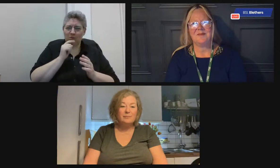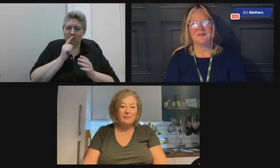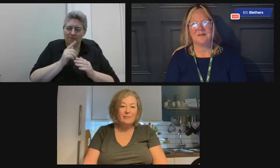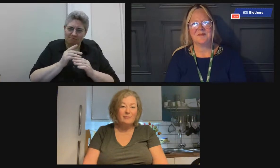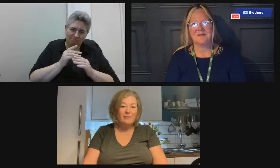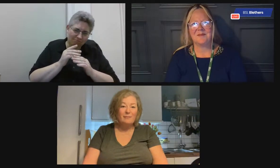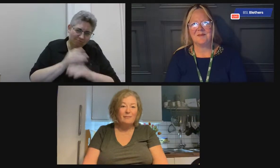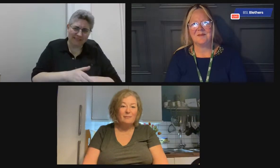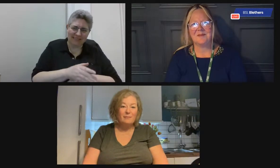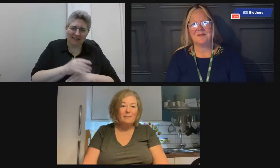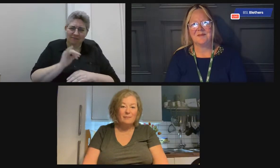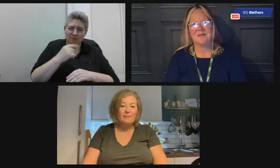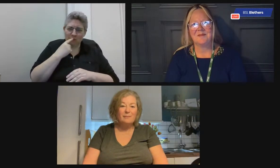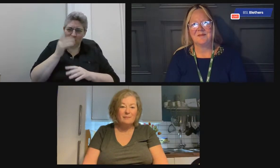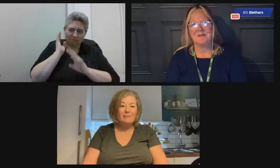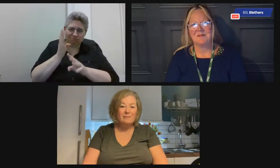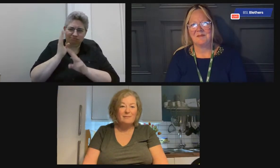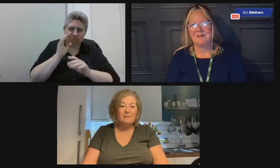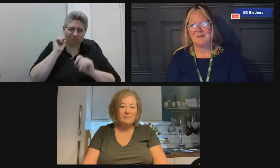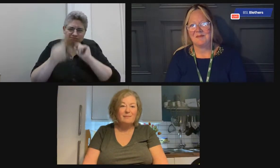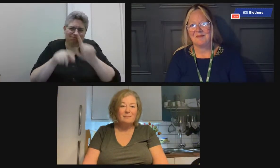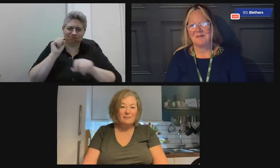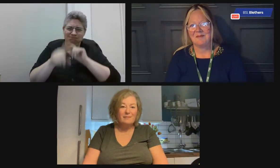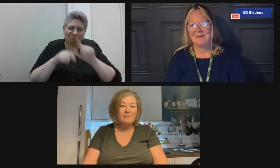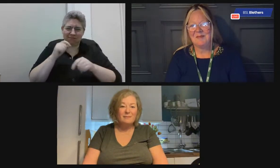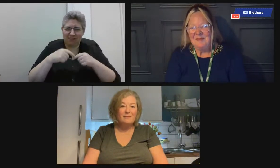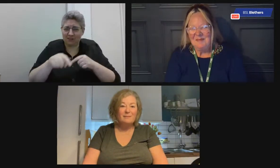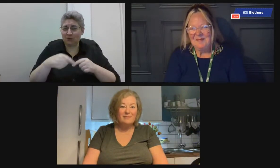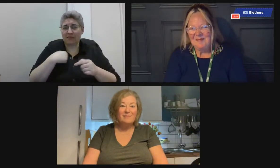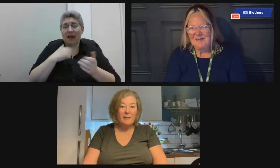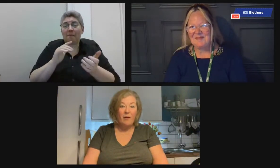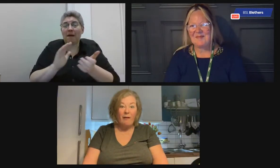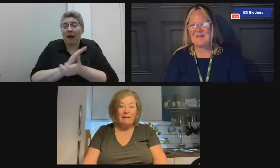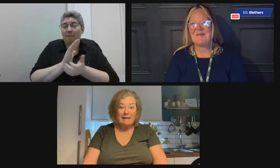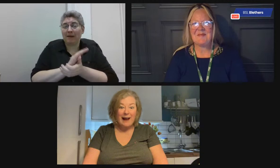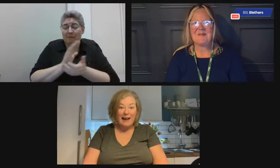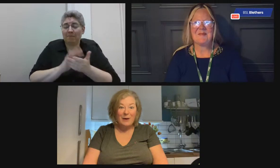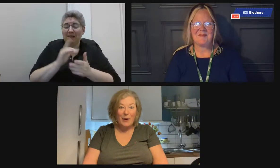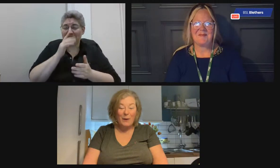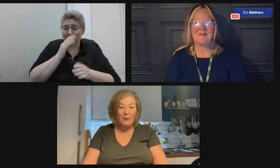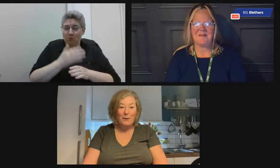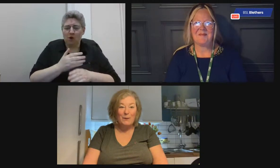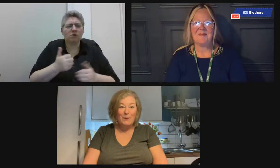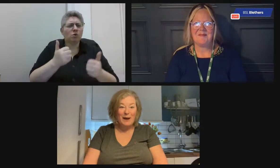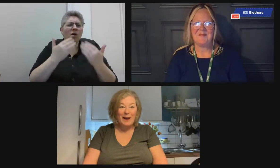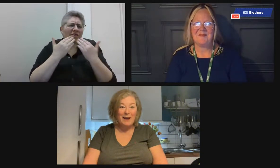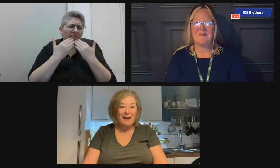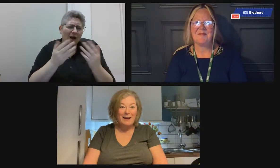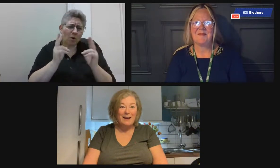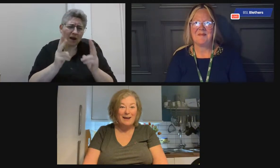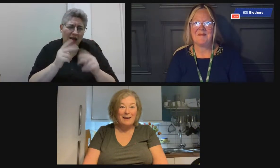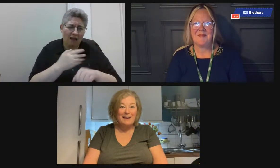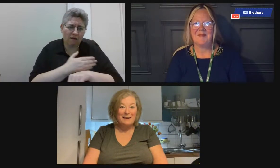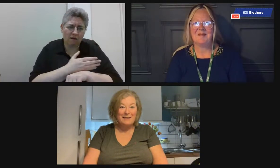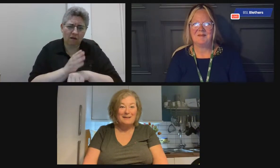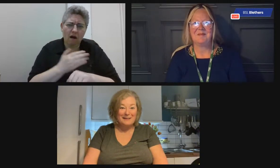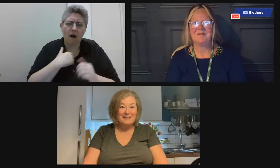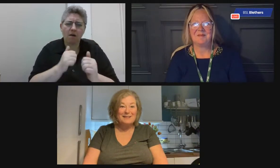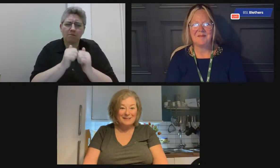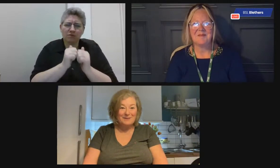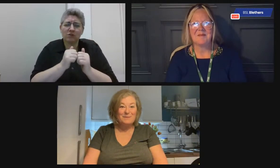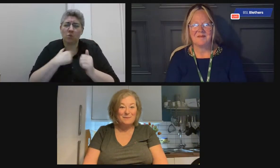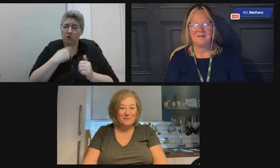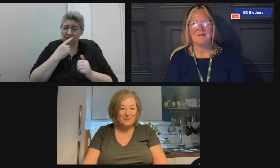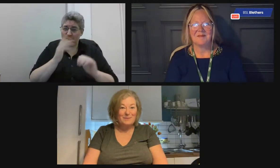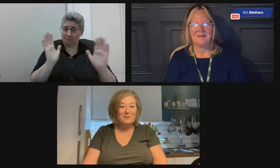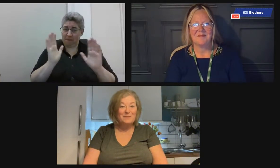audience at home for watching. Well, Honestly, Nikki, you might end up